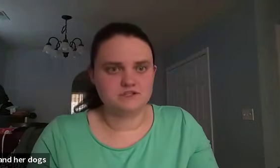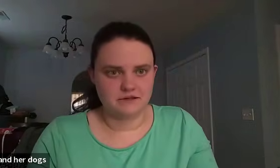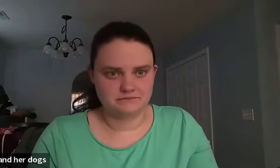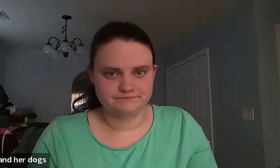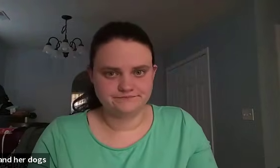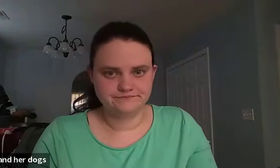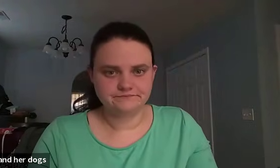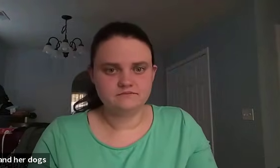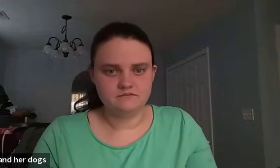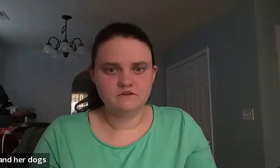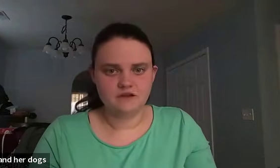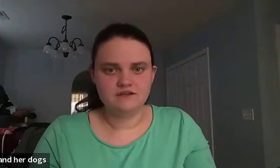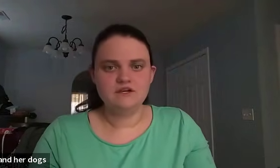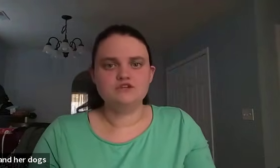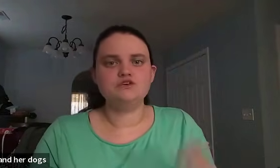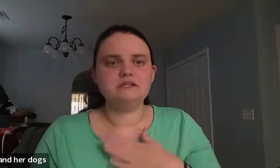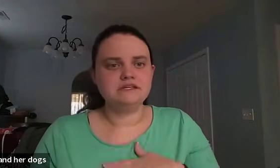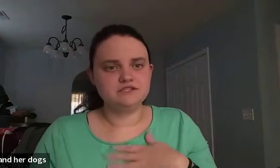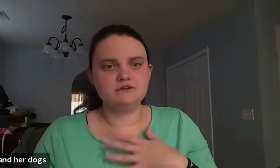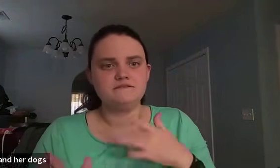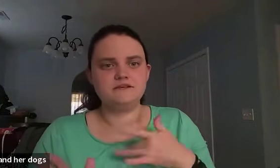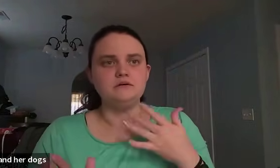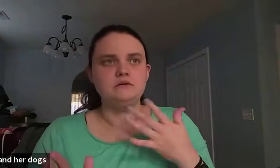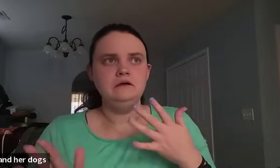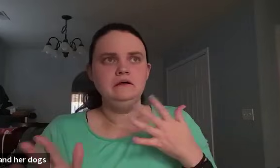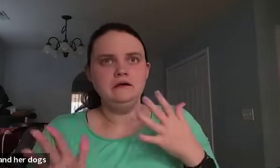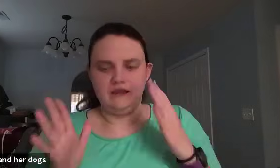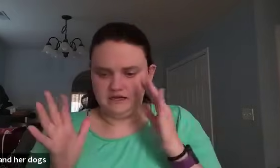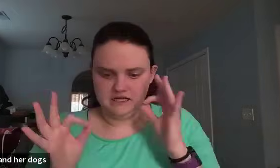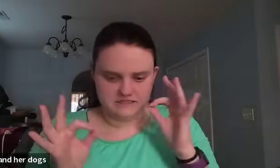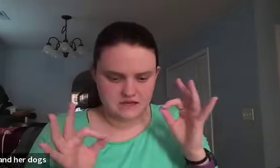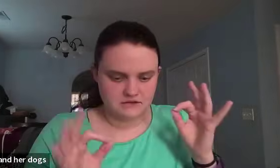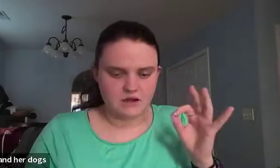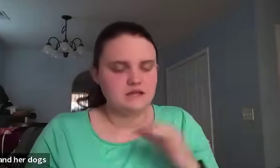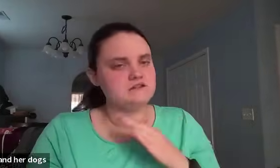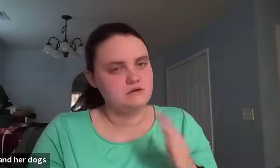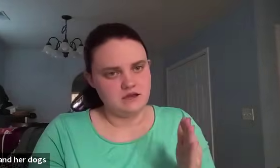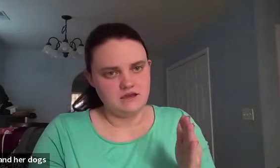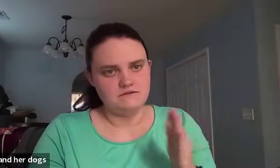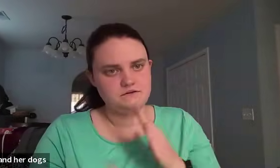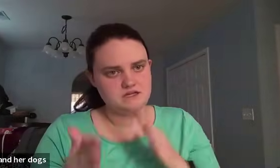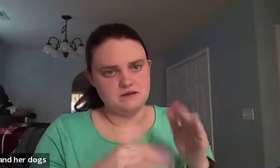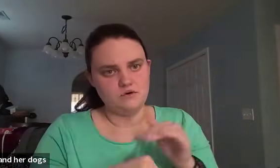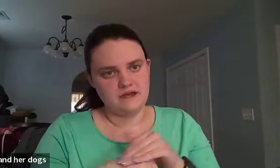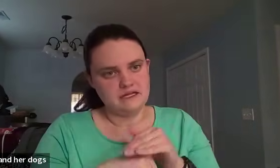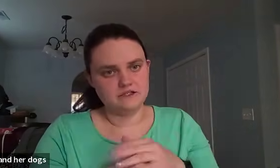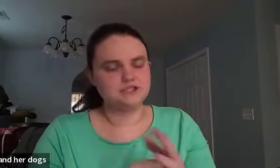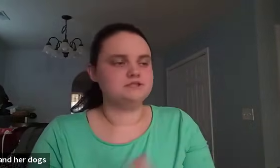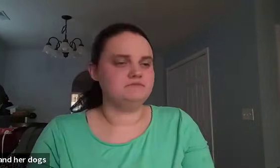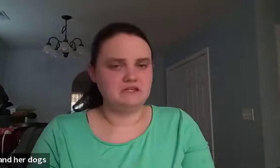saying. Okay. So please do not feel, oh, gotta get it exactly right. It's okay if you sign it more in that English.